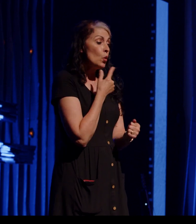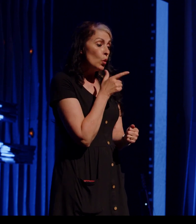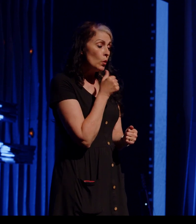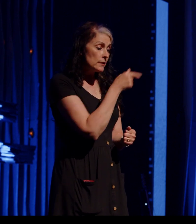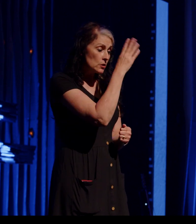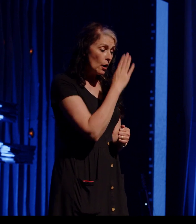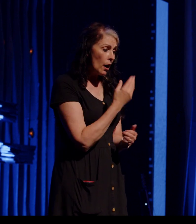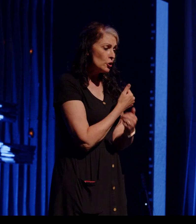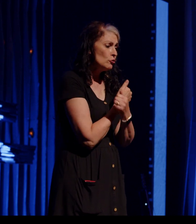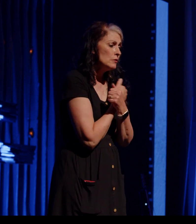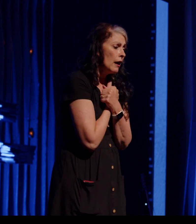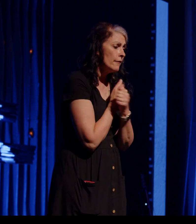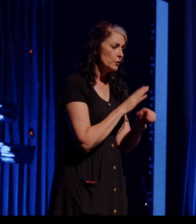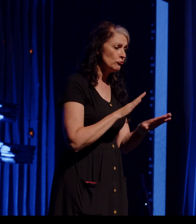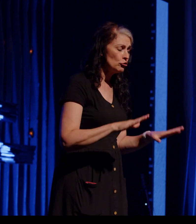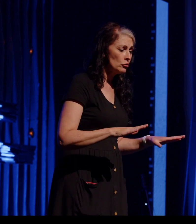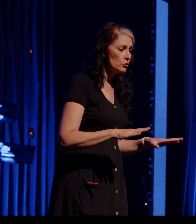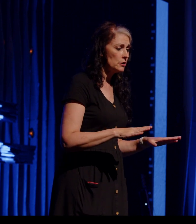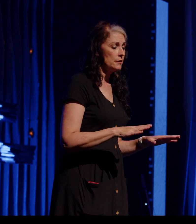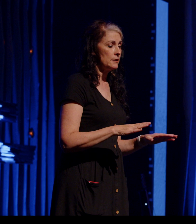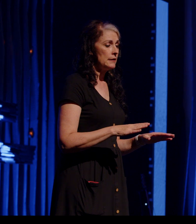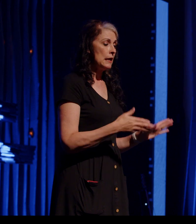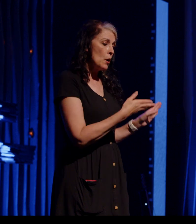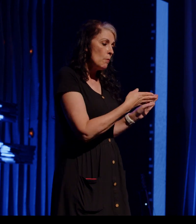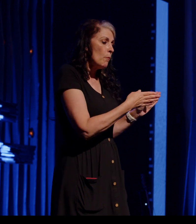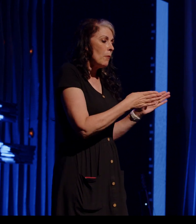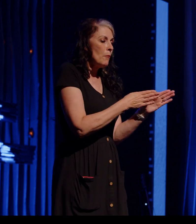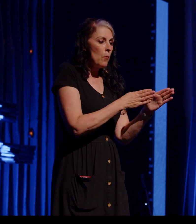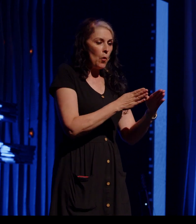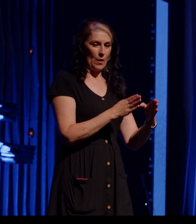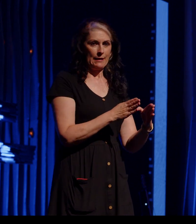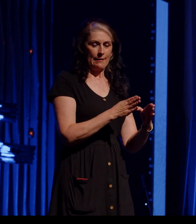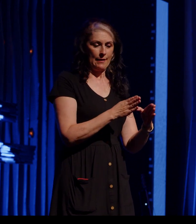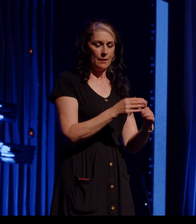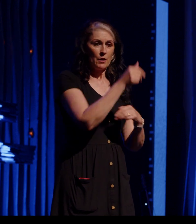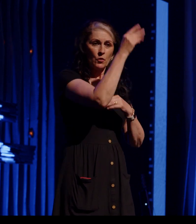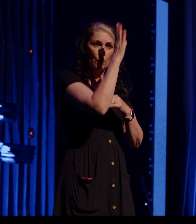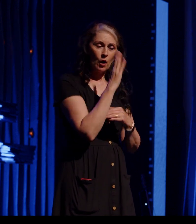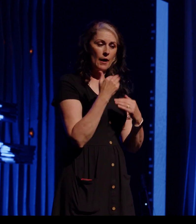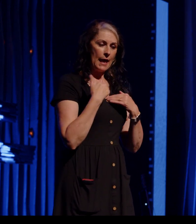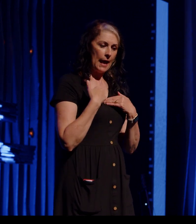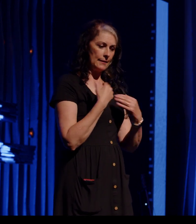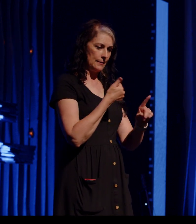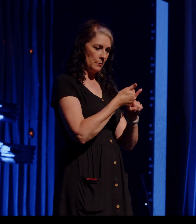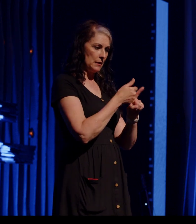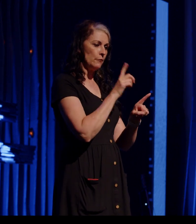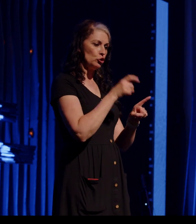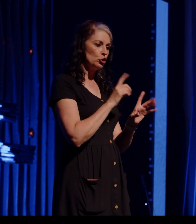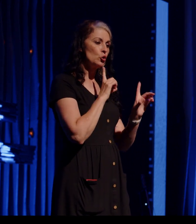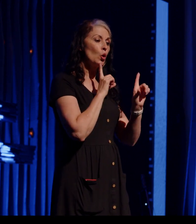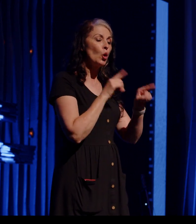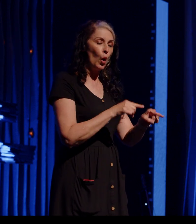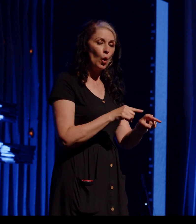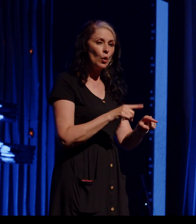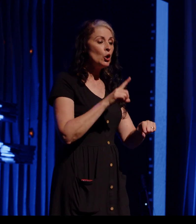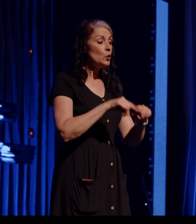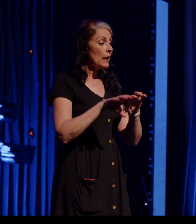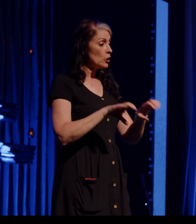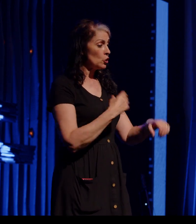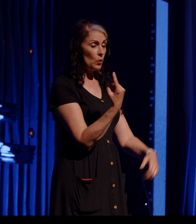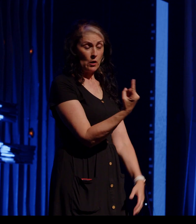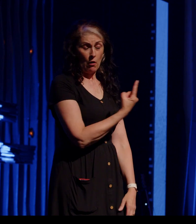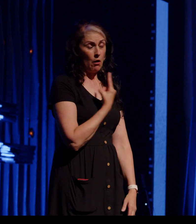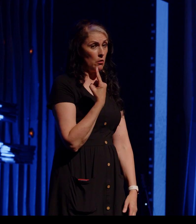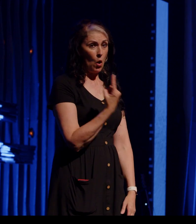means loving them and pointing them in directions that God has created them to go. And you can't do that on your